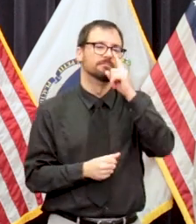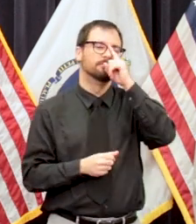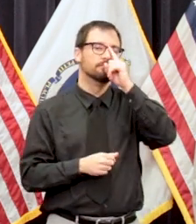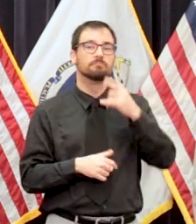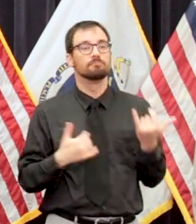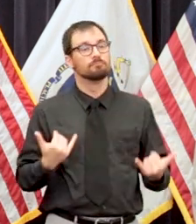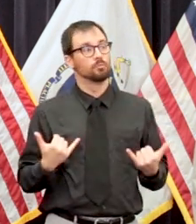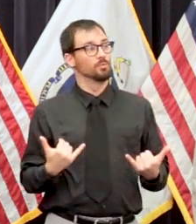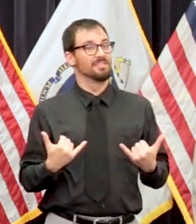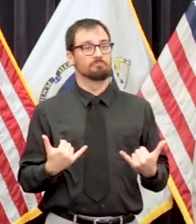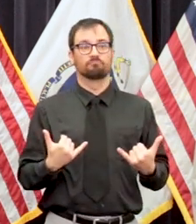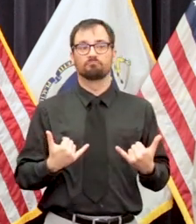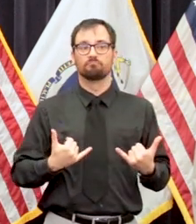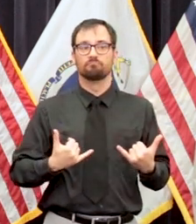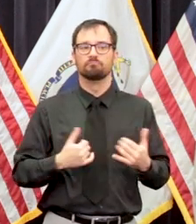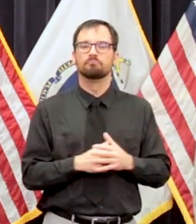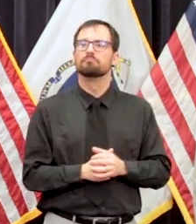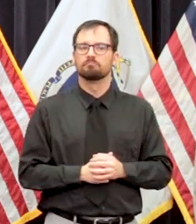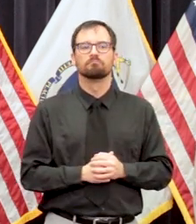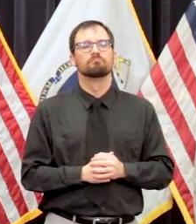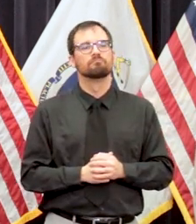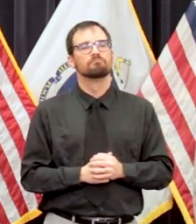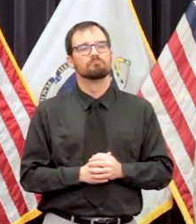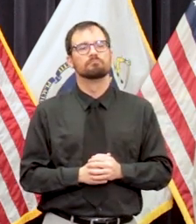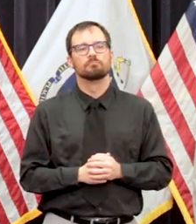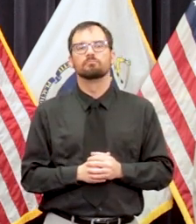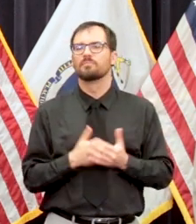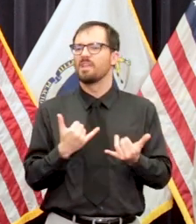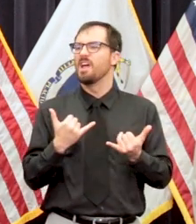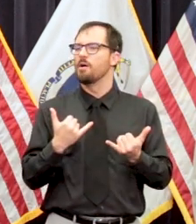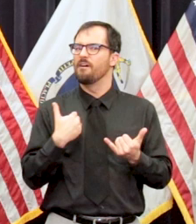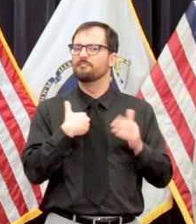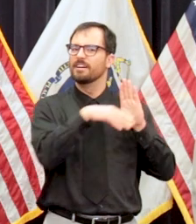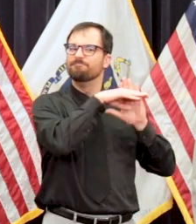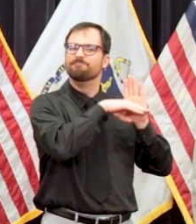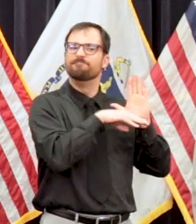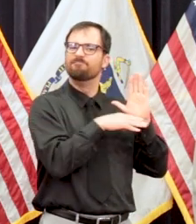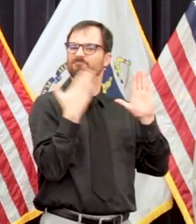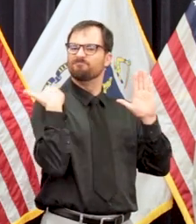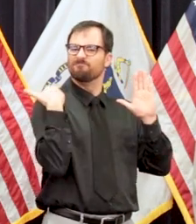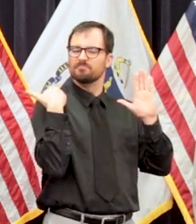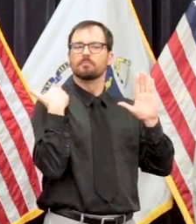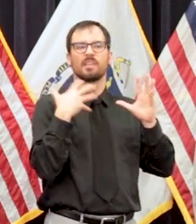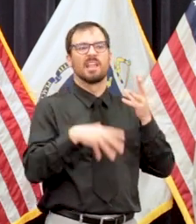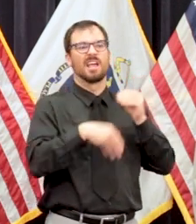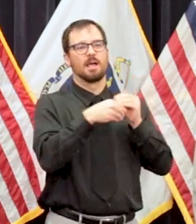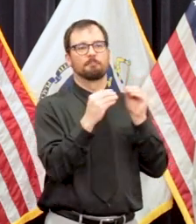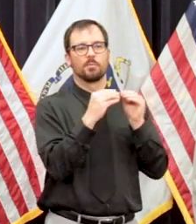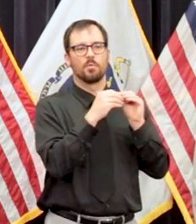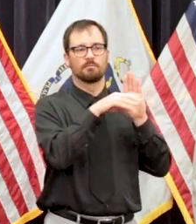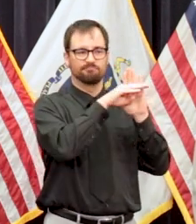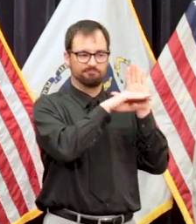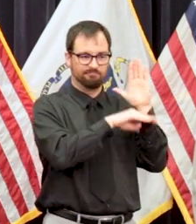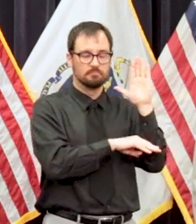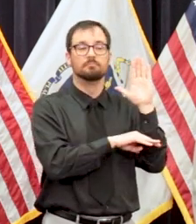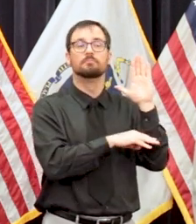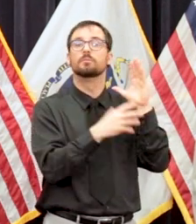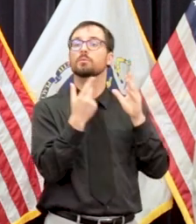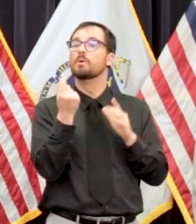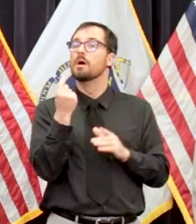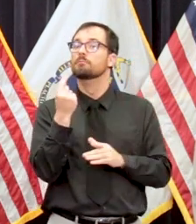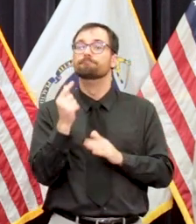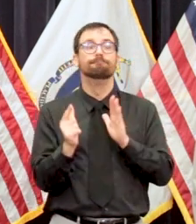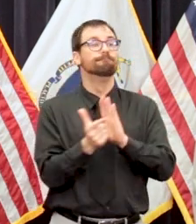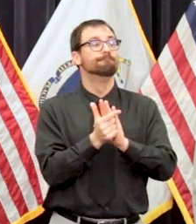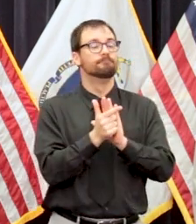issued guidance that will prohibit gatherings of over 250 people in the Commonwealth effective immediately. The gatherings in this